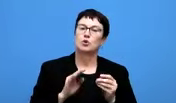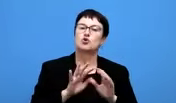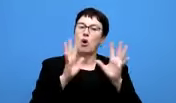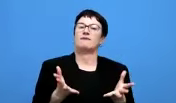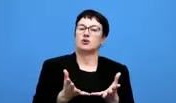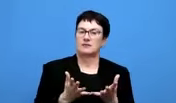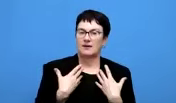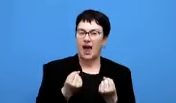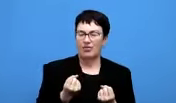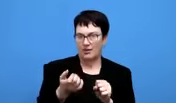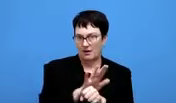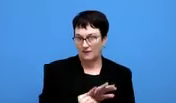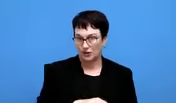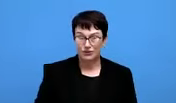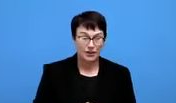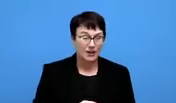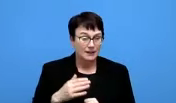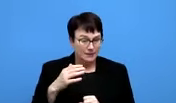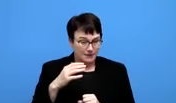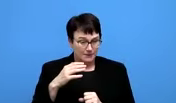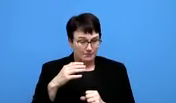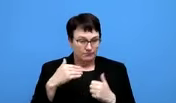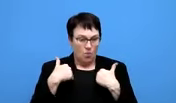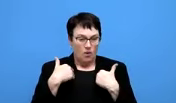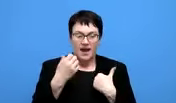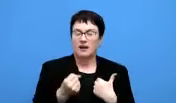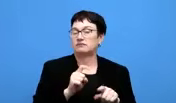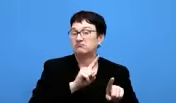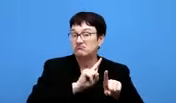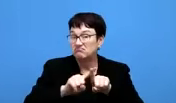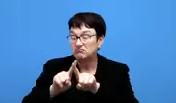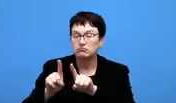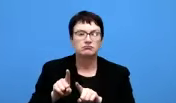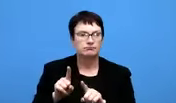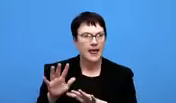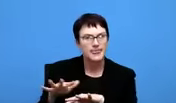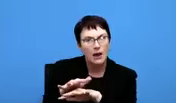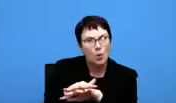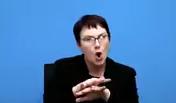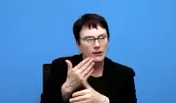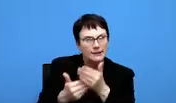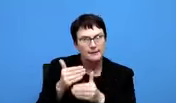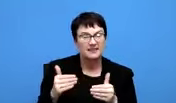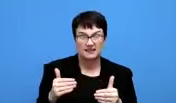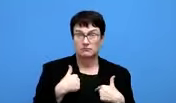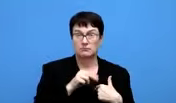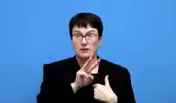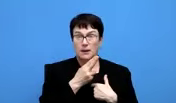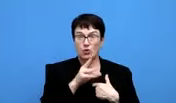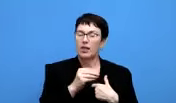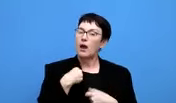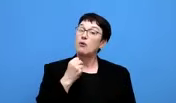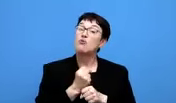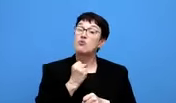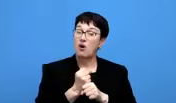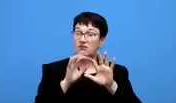our Disability Health Equity Network, WHO is working with partners around the world to make health financing